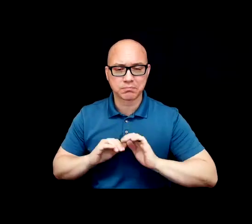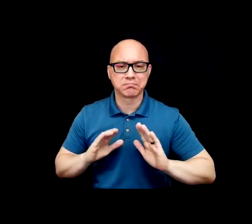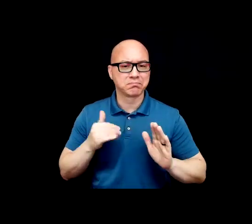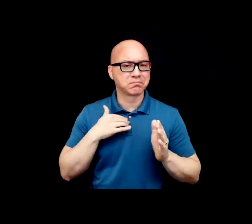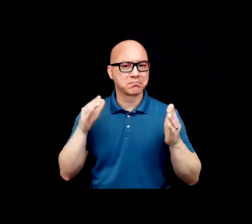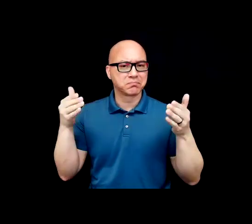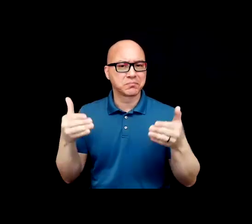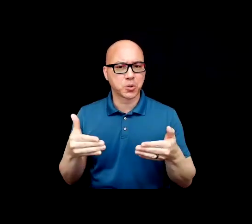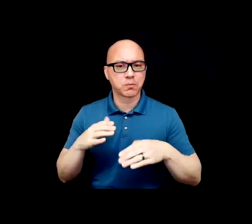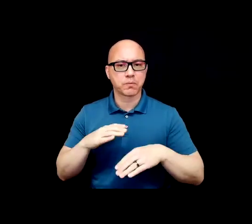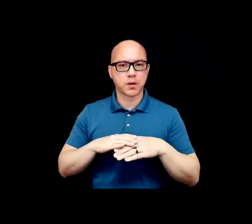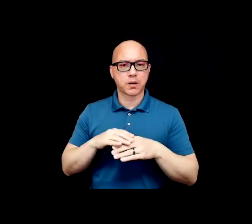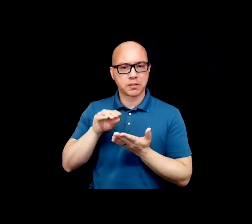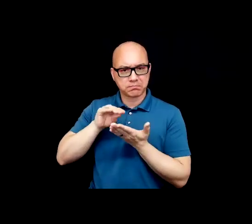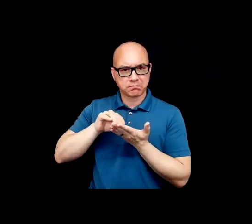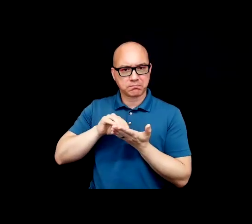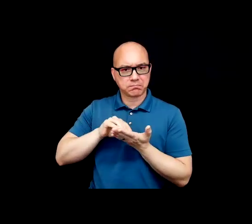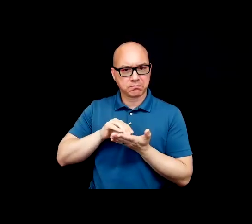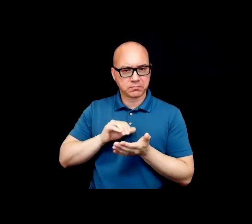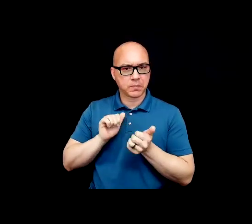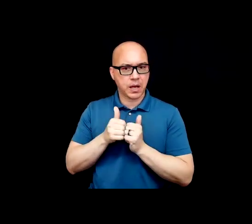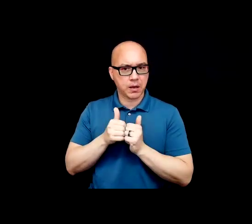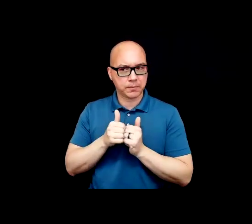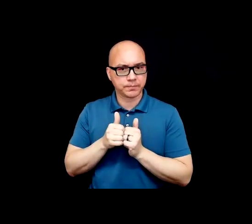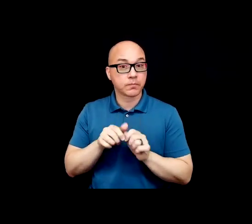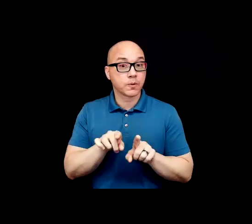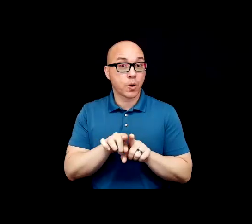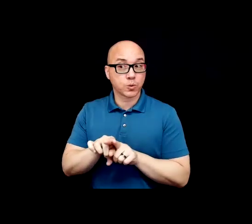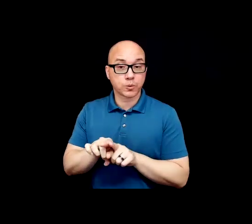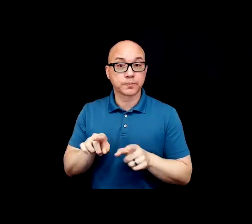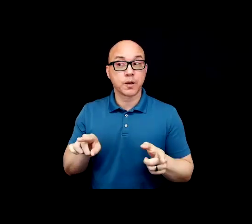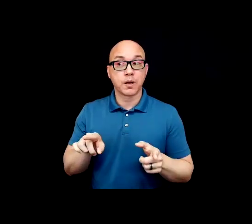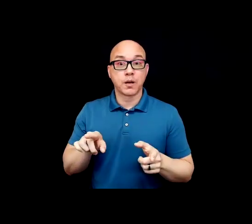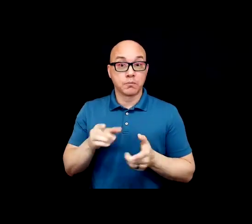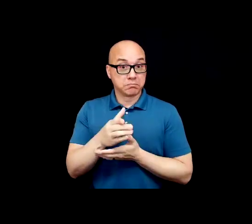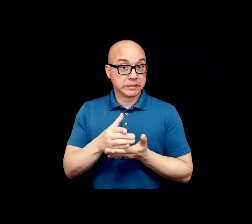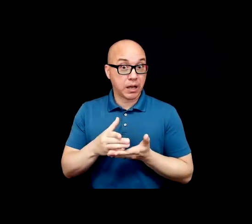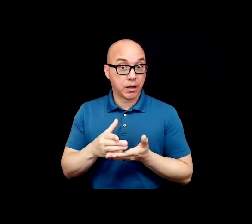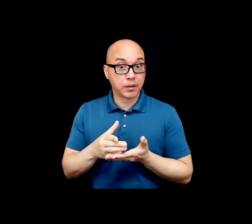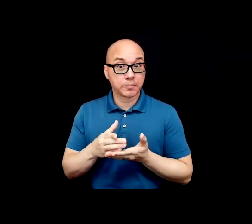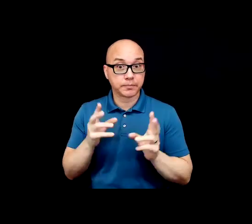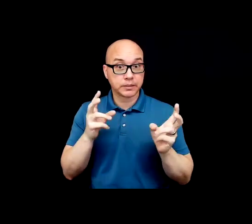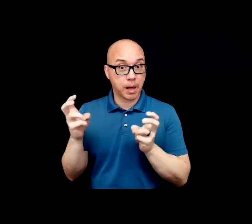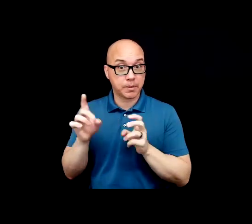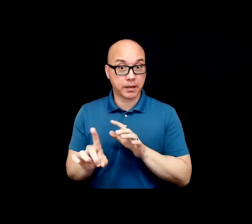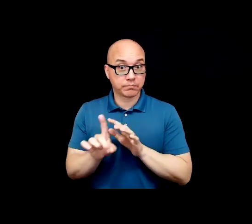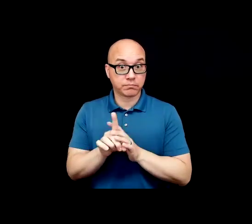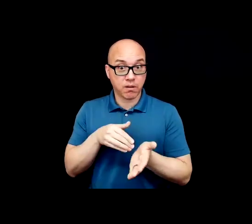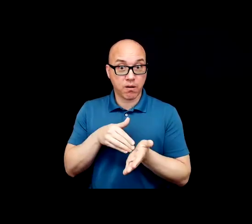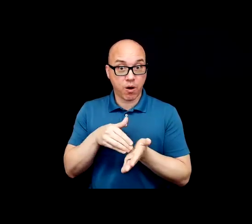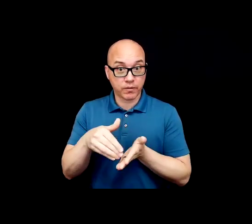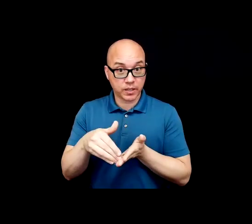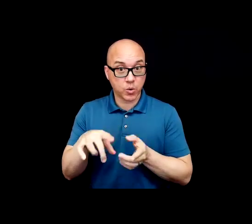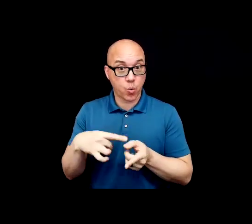just focus on the record keeping and some of the hot topics that I get in working with small business owners